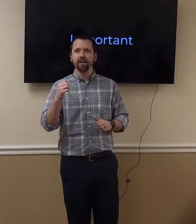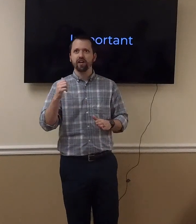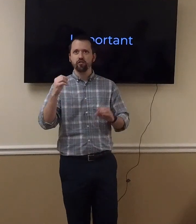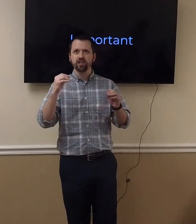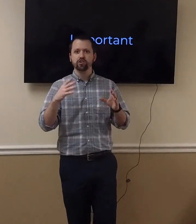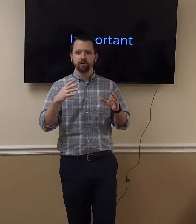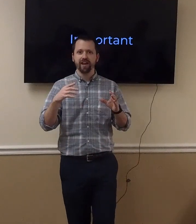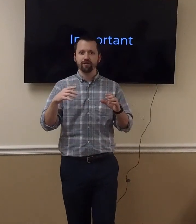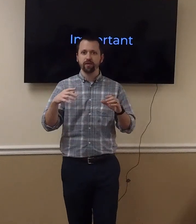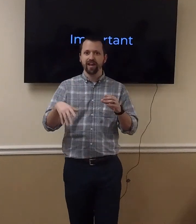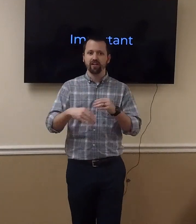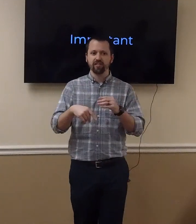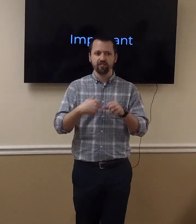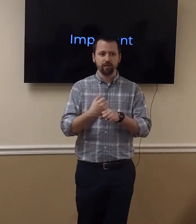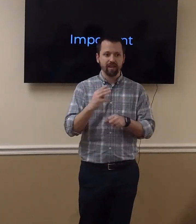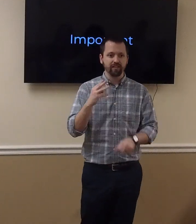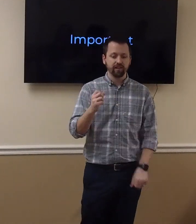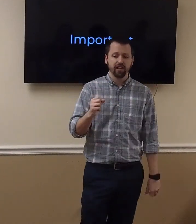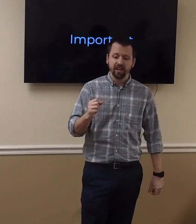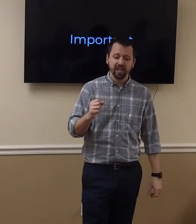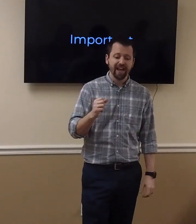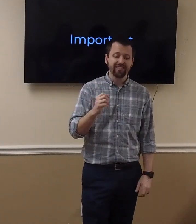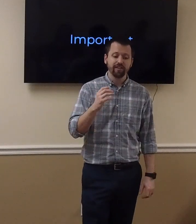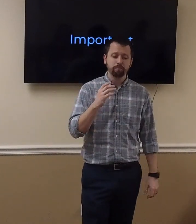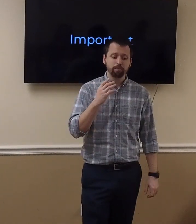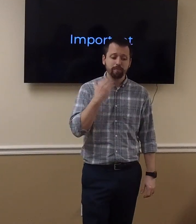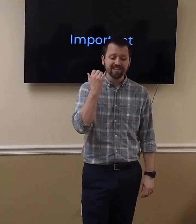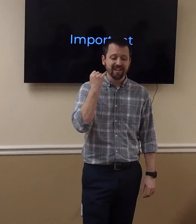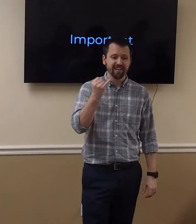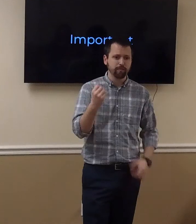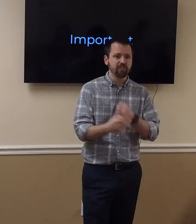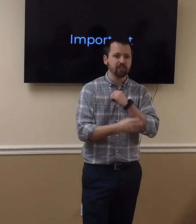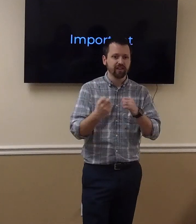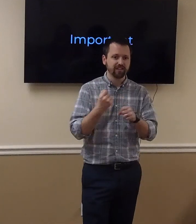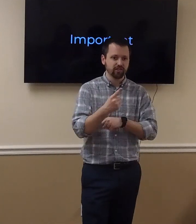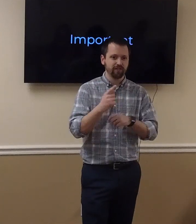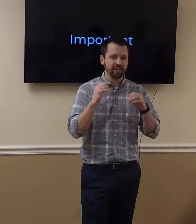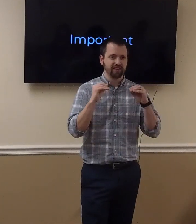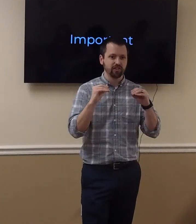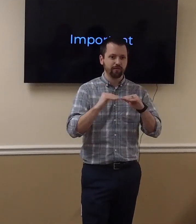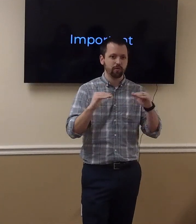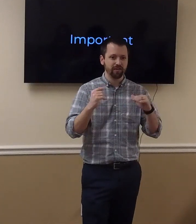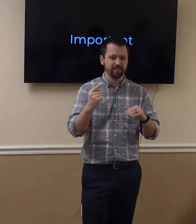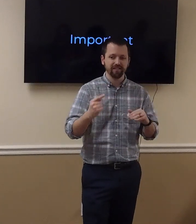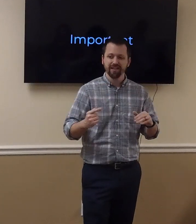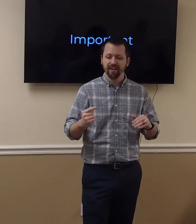the other teacher we added on this year at Mainland, he had the best idea, and I'm stealing it next year if I teach level